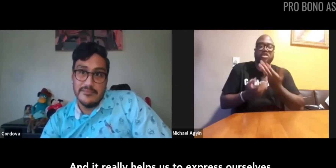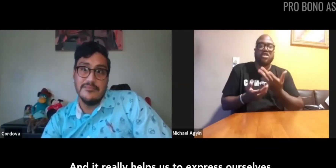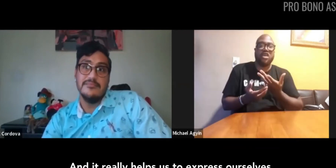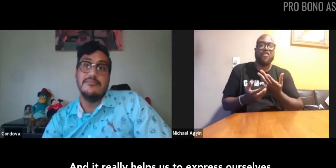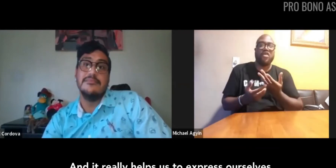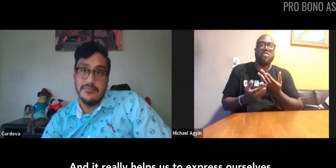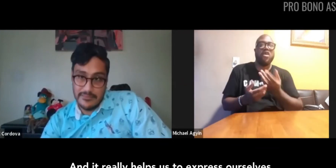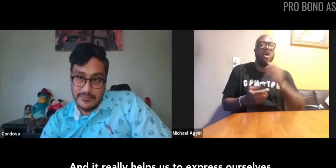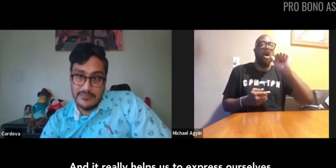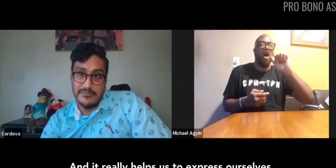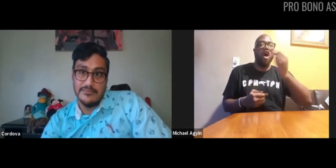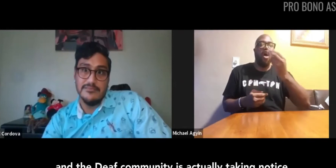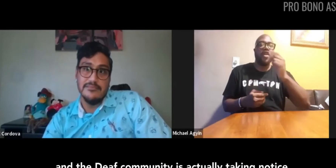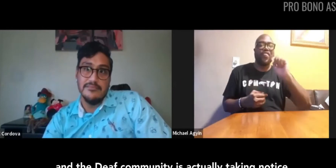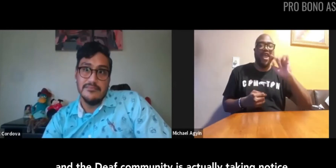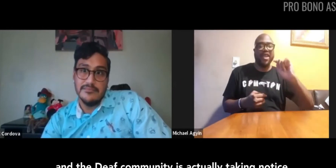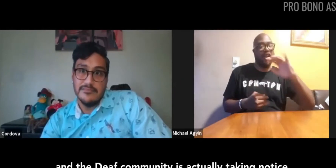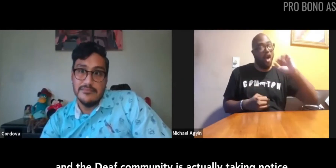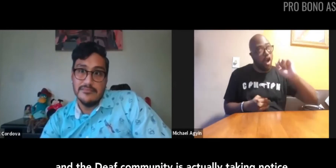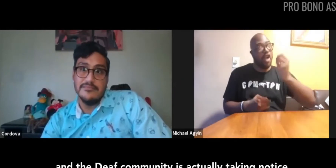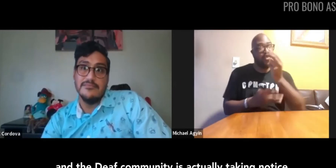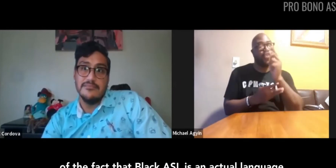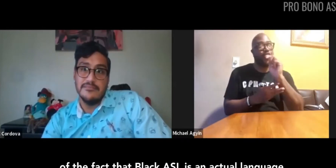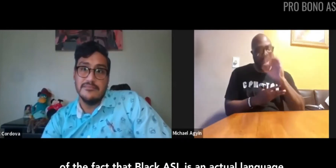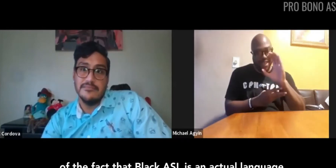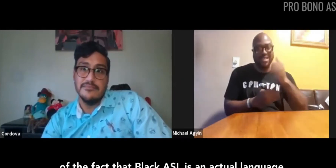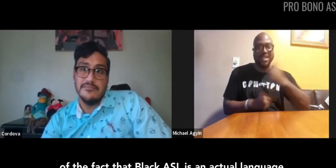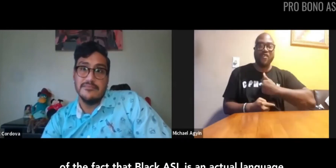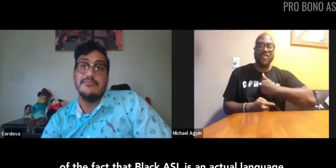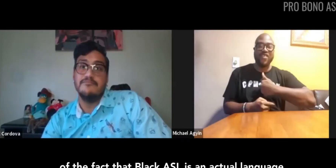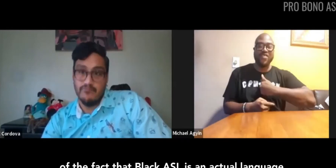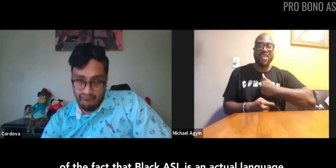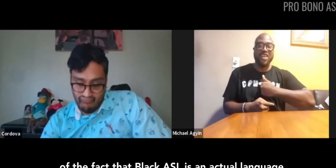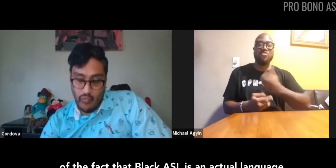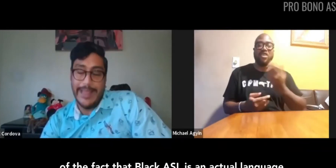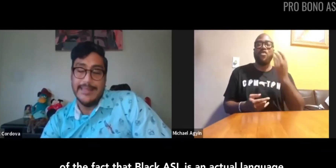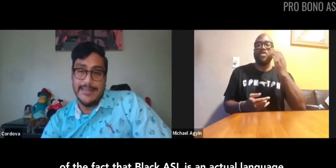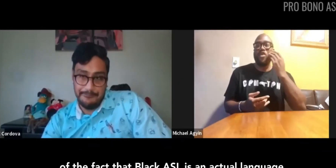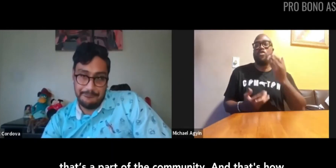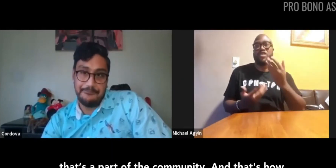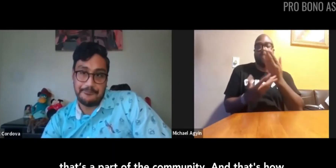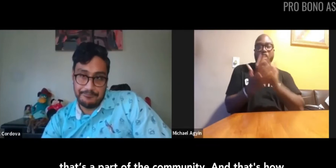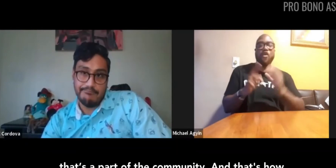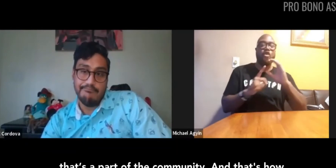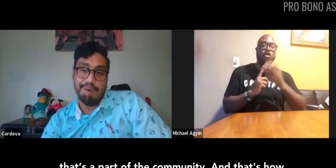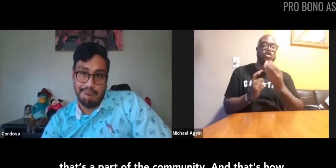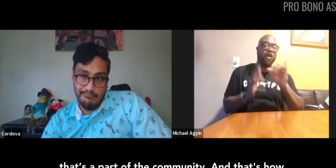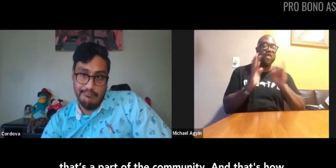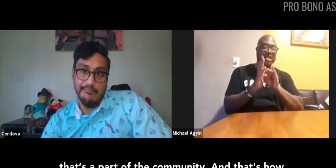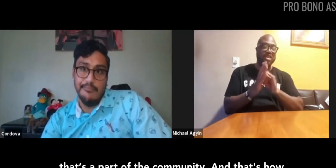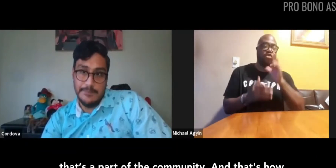And it really helps us to express ourselves. And the deaf community is actually taking notice of the fact that black ASL is an actual language. That's a part of the